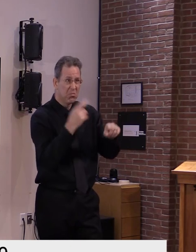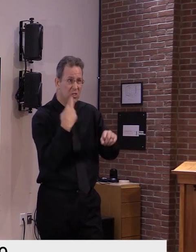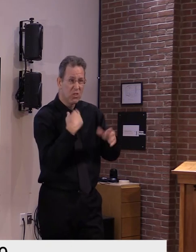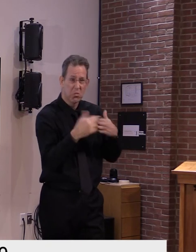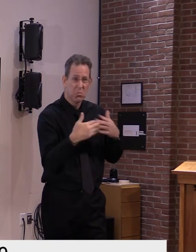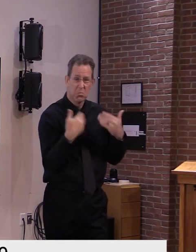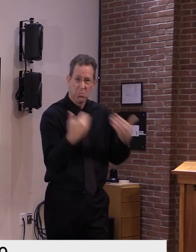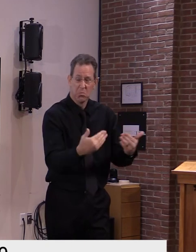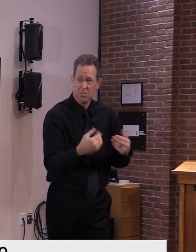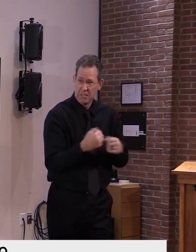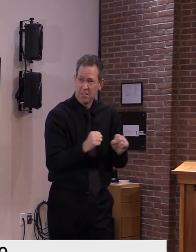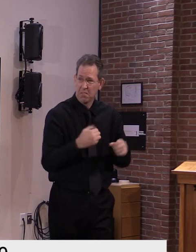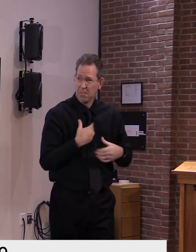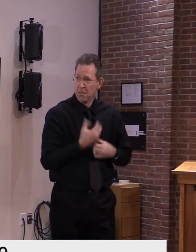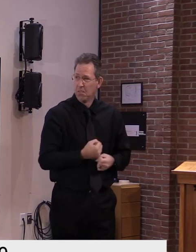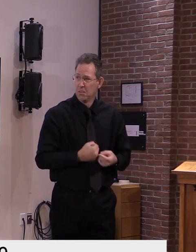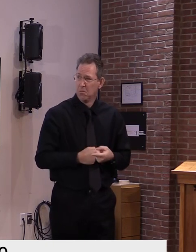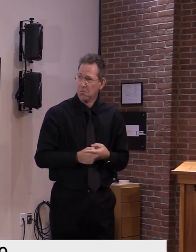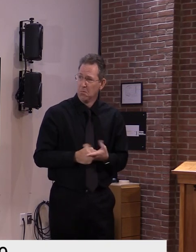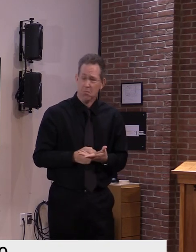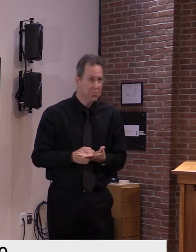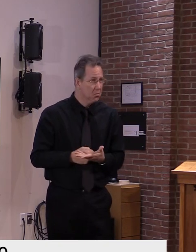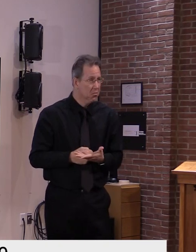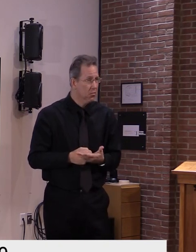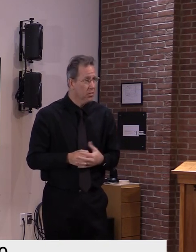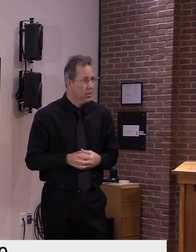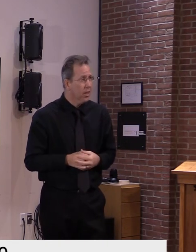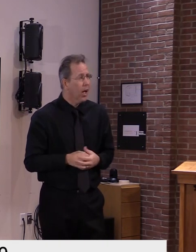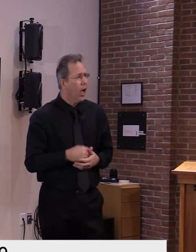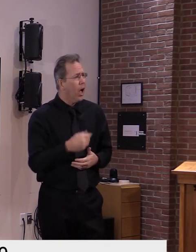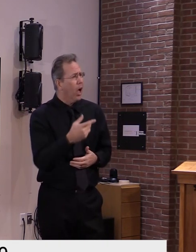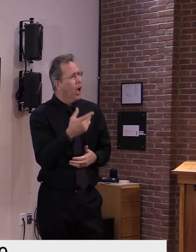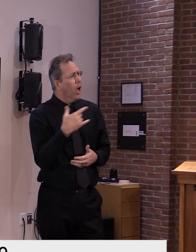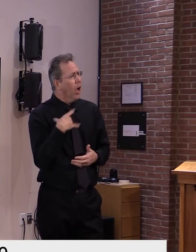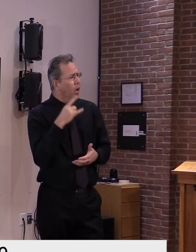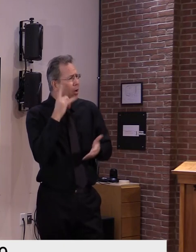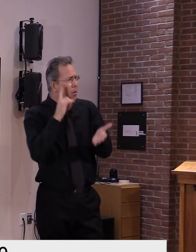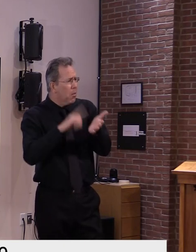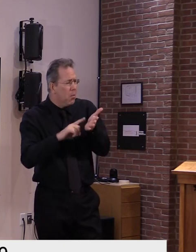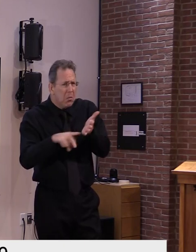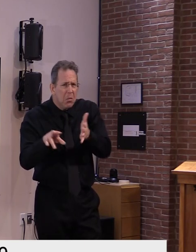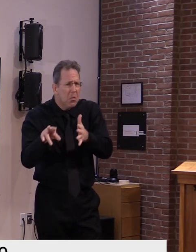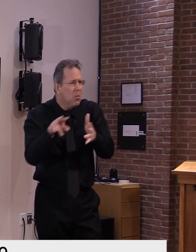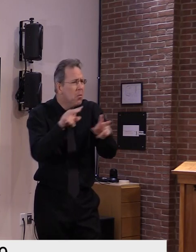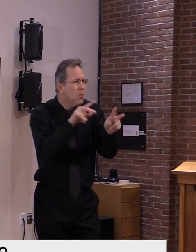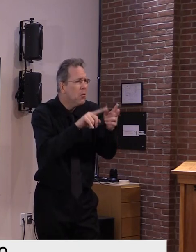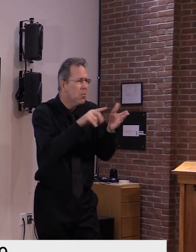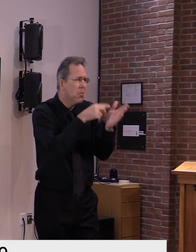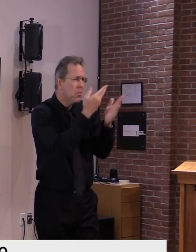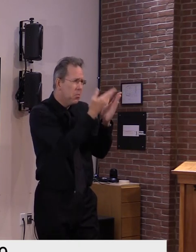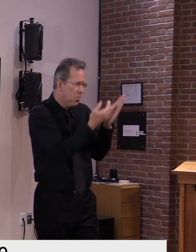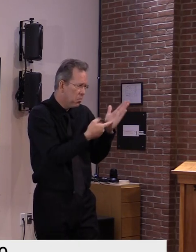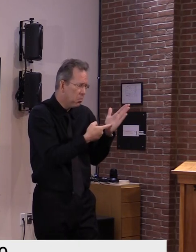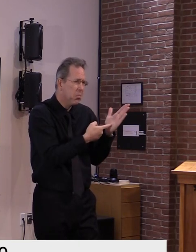spread within restaurants under the guidance that we have in place. Knowing that it's strict, we believe it's safe.